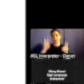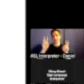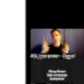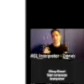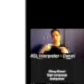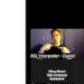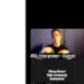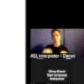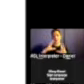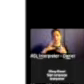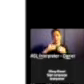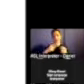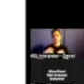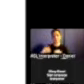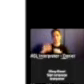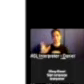is running.